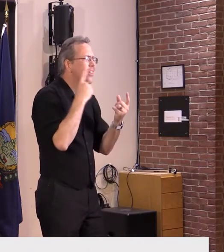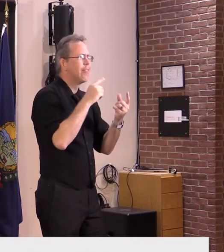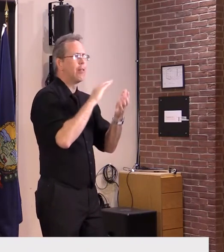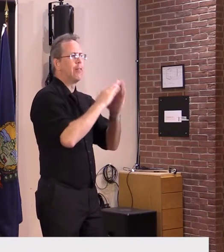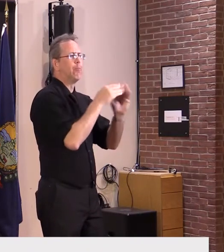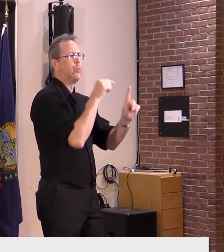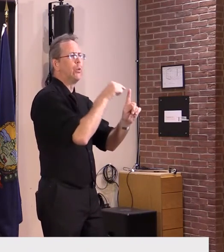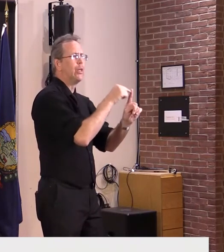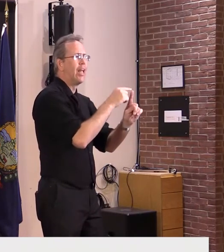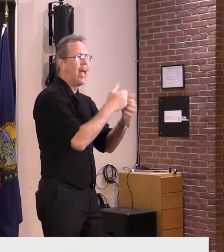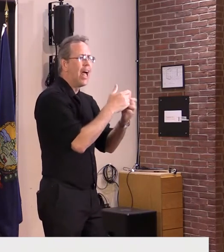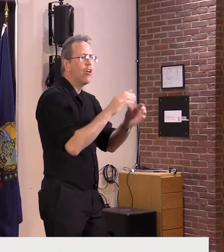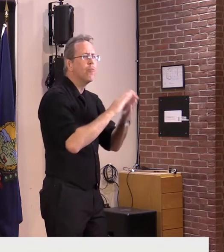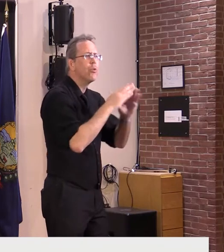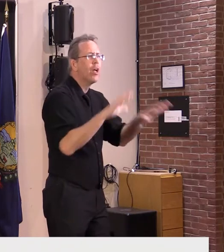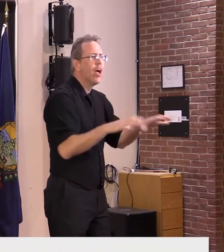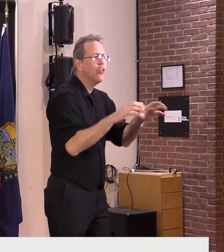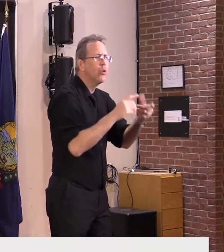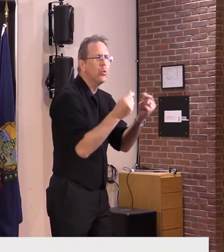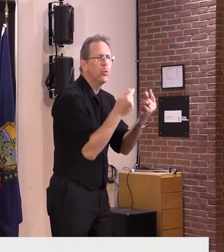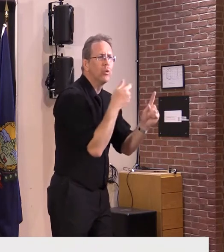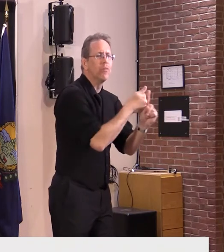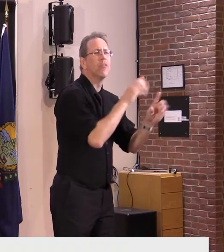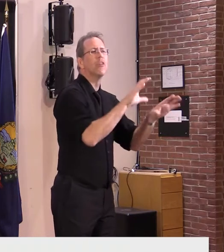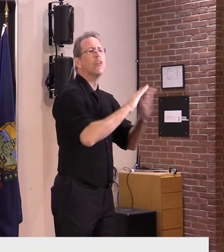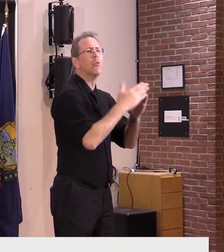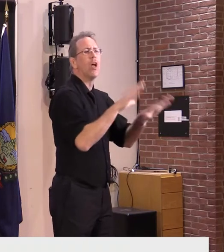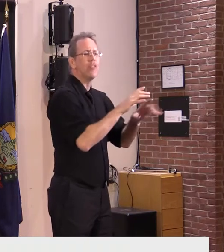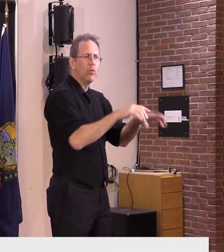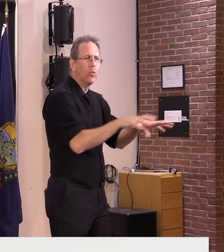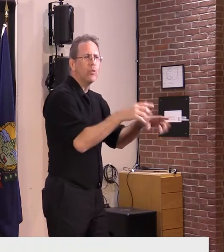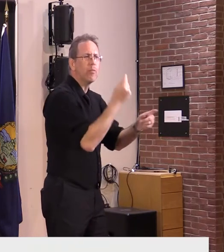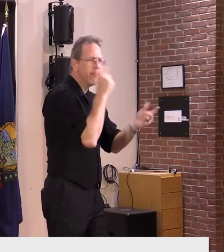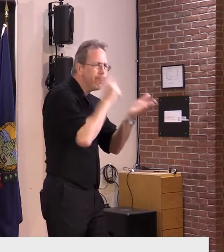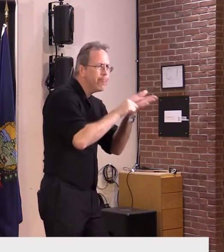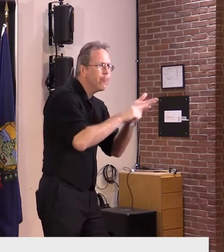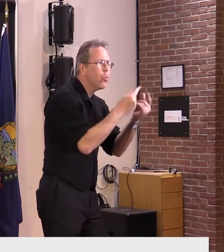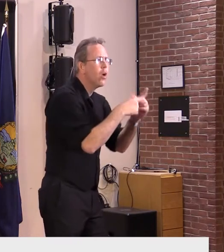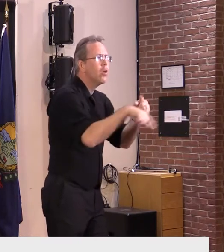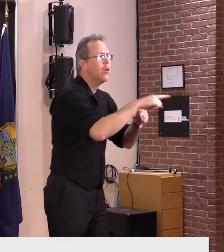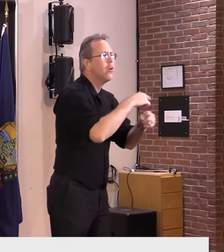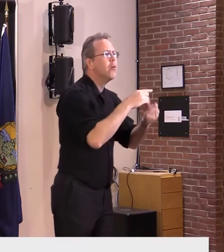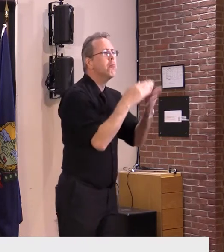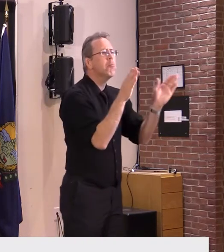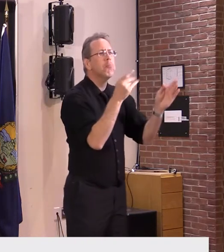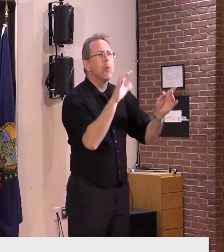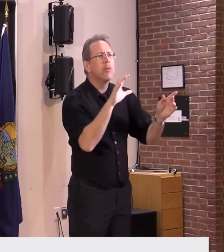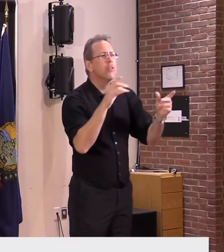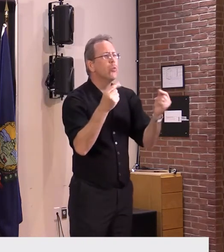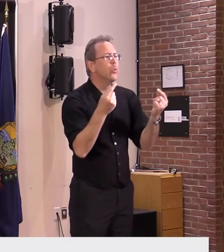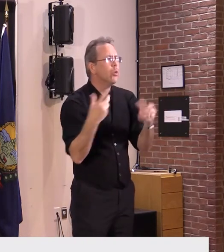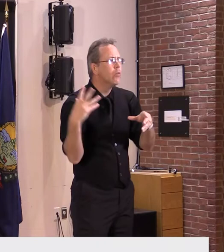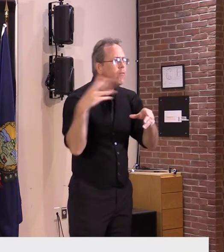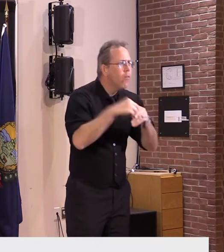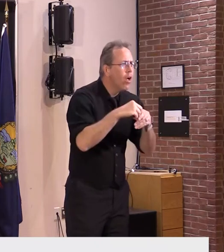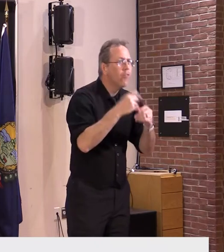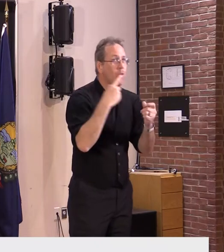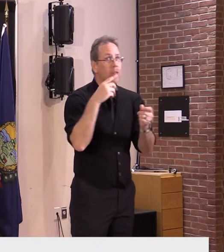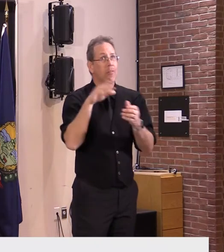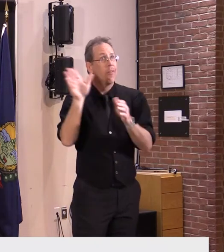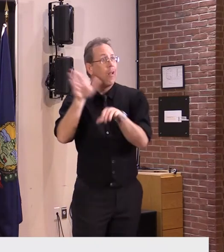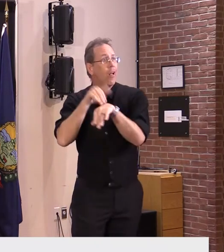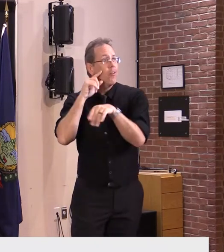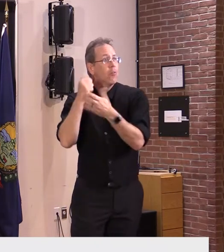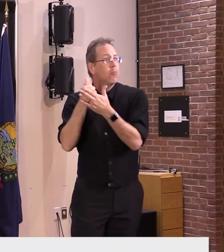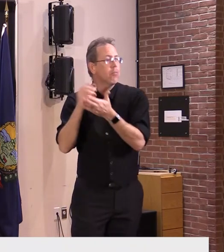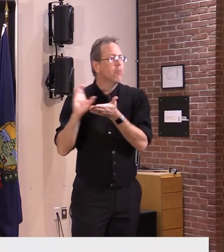their own inspections, that the public safety would be able to do that with the funding out of the general fund. So we were able to